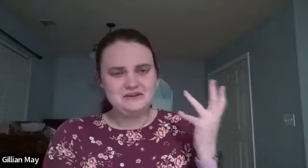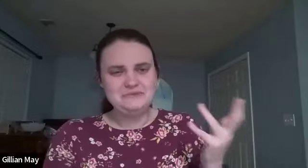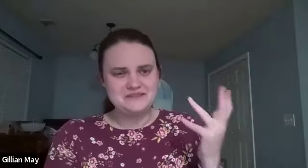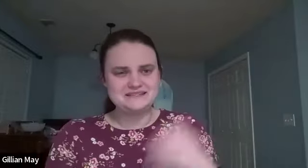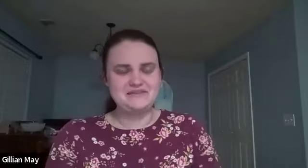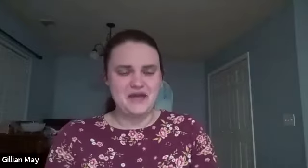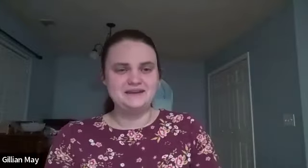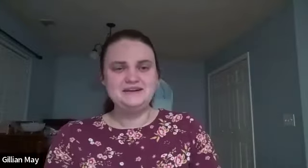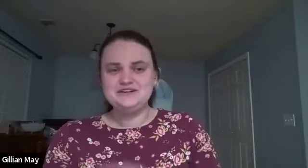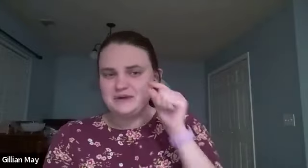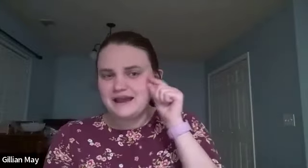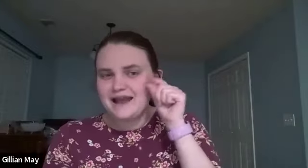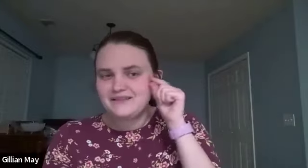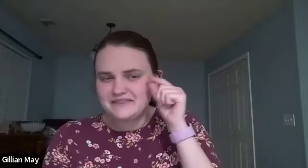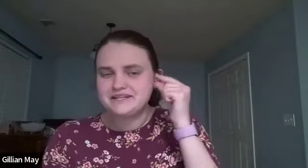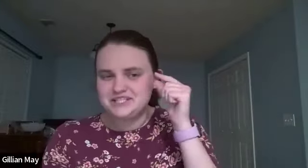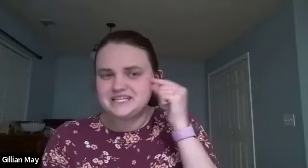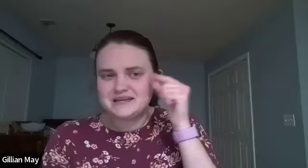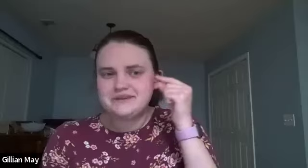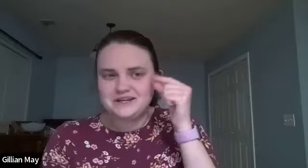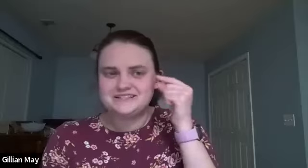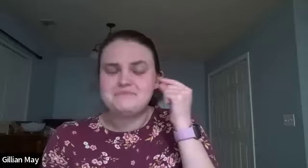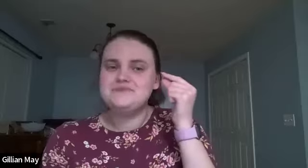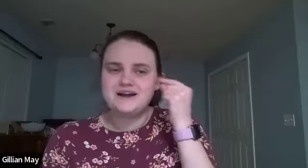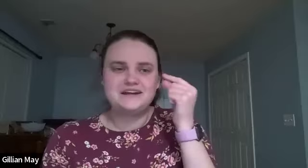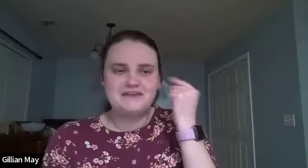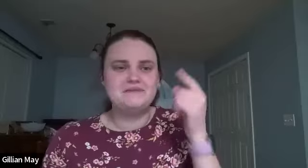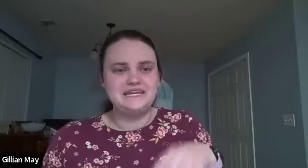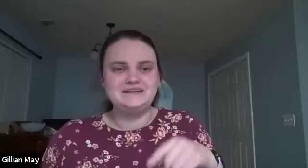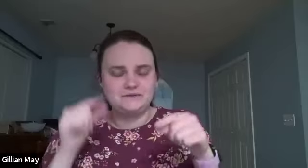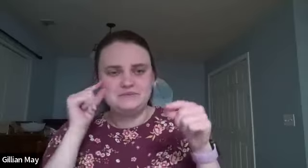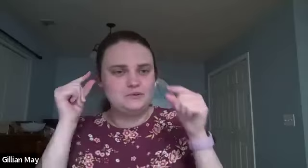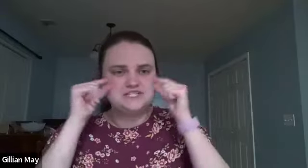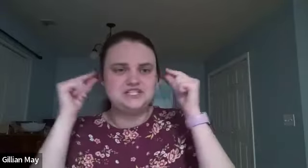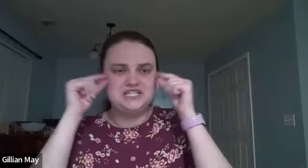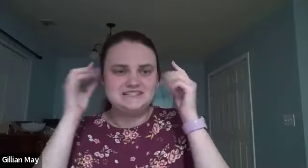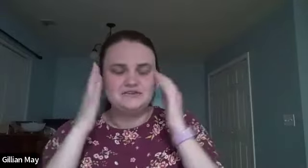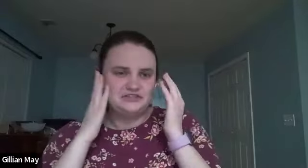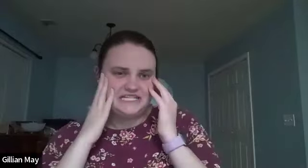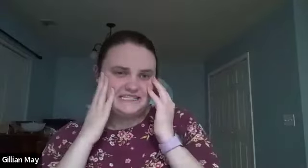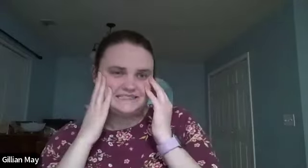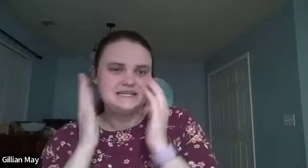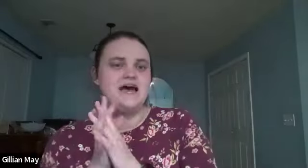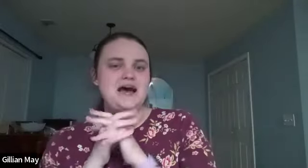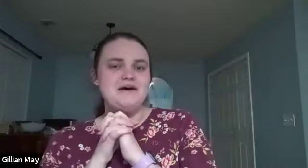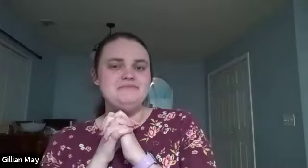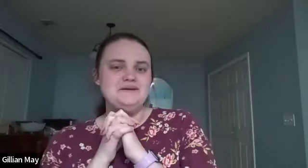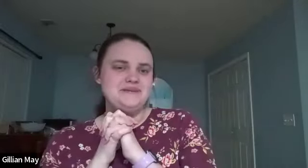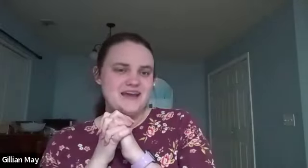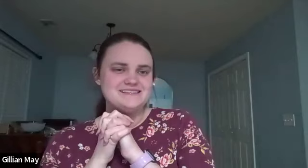be things like that. So I kind of like that my G is up here, because I'm not going to have that many different people with the G's on their cheeks. But yeah, sign